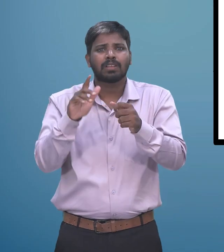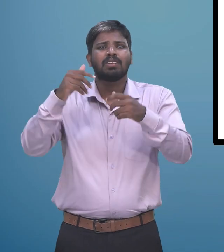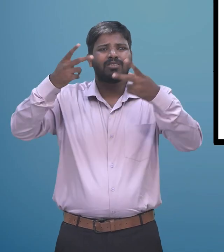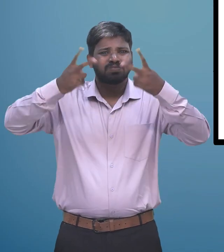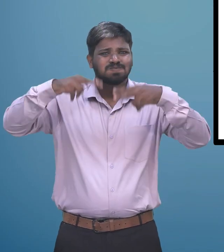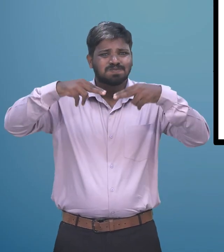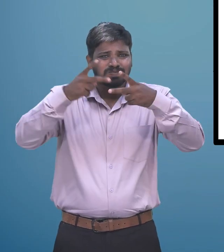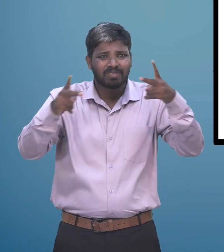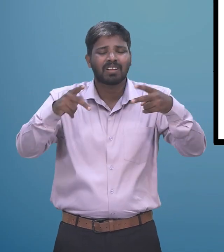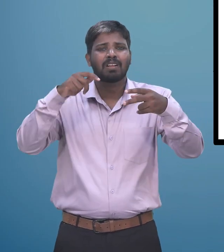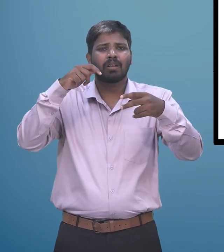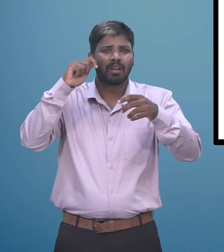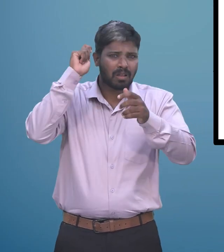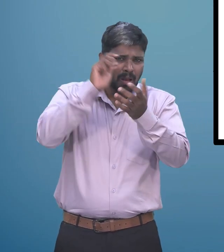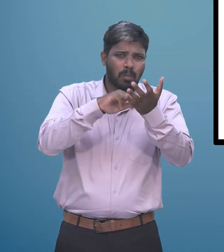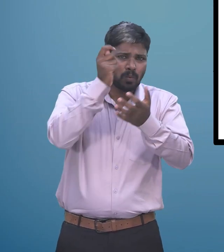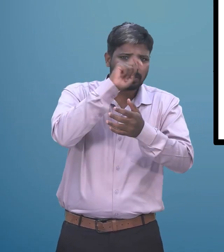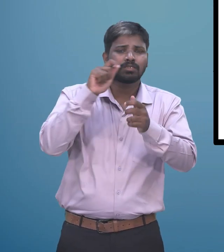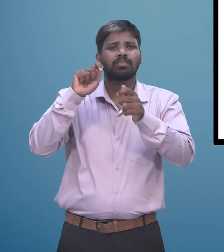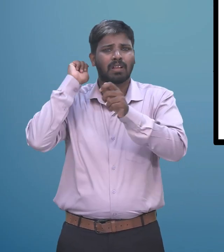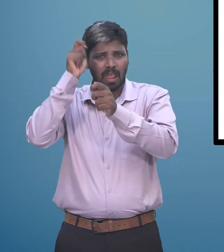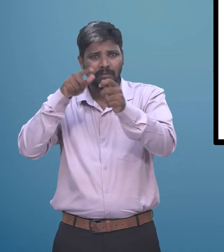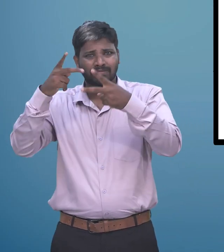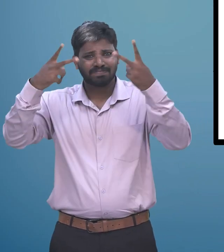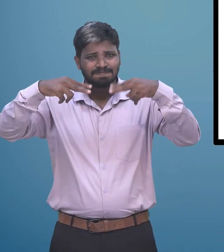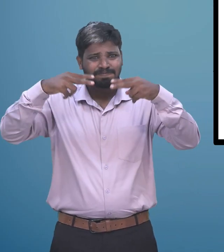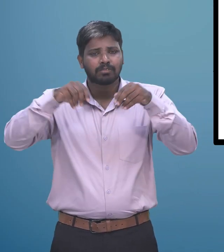had their own version of one or the other of the two epics,